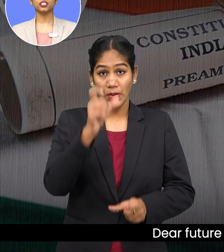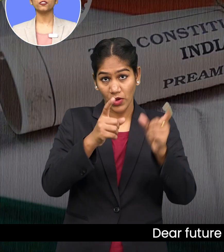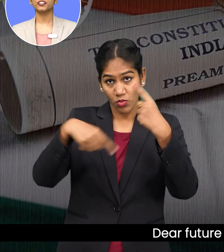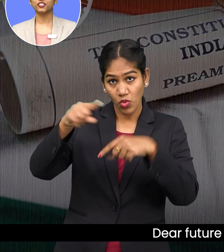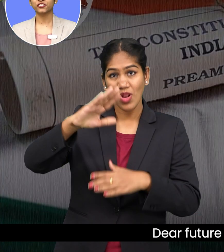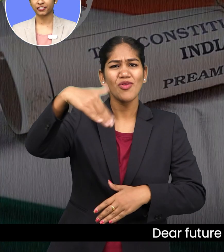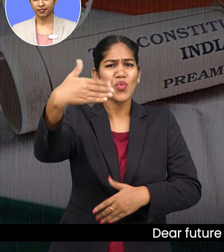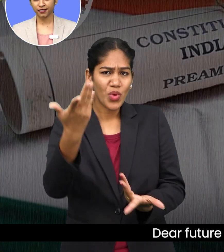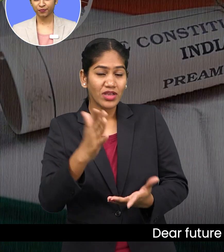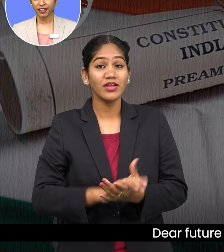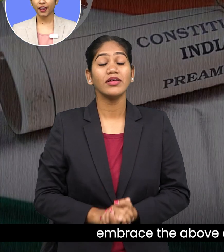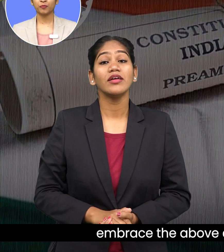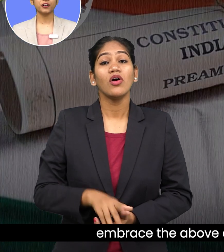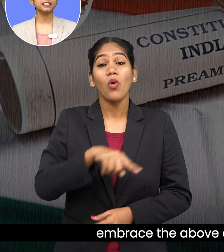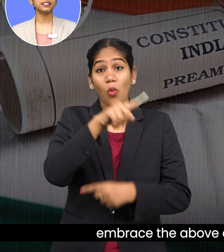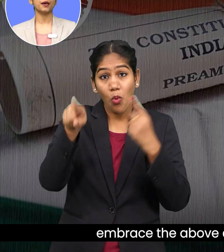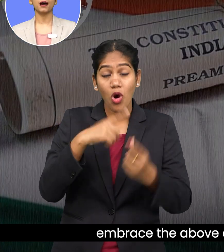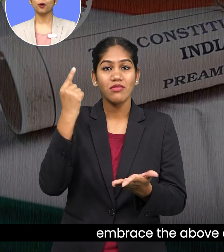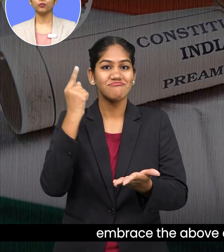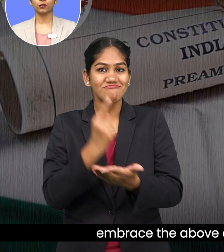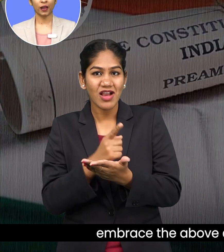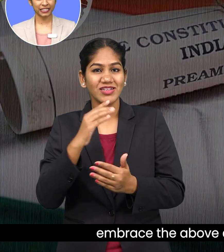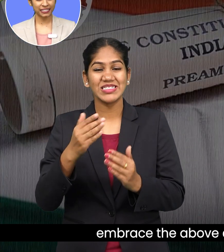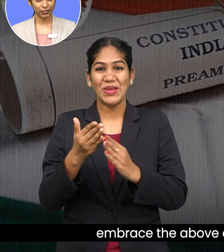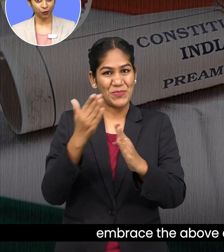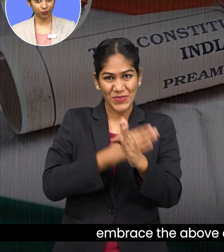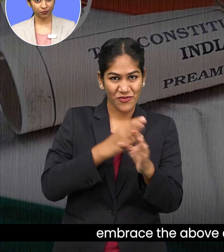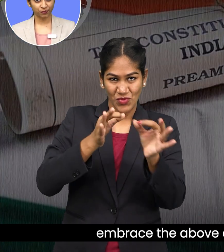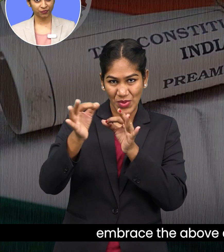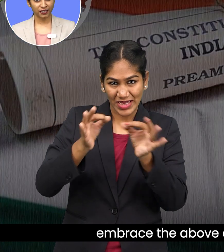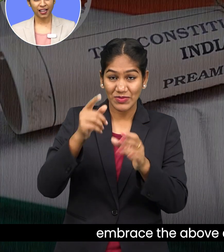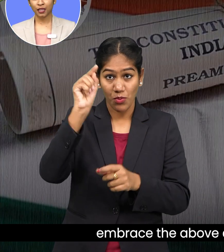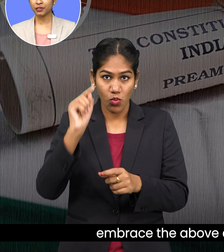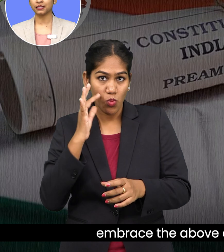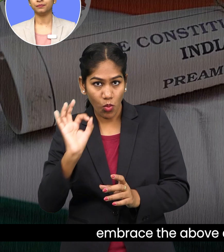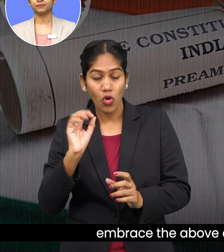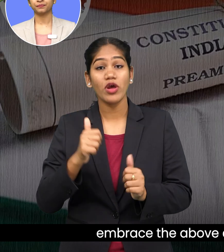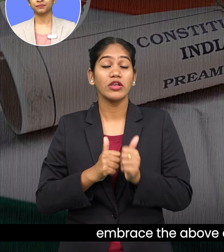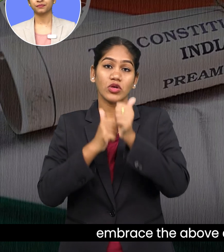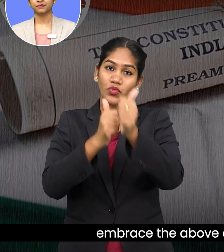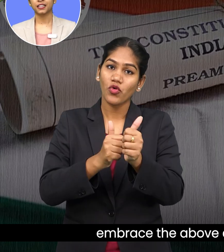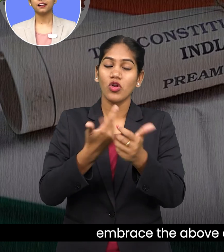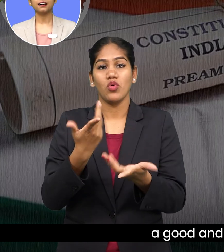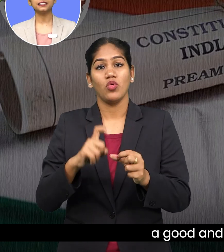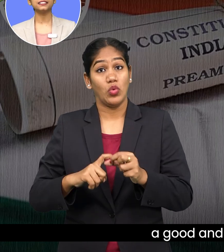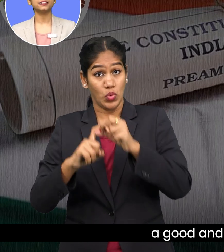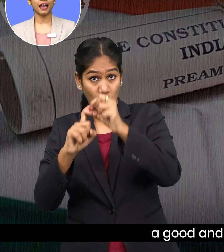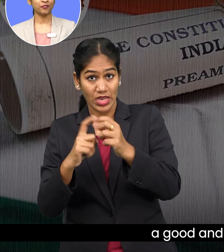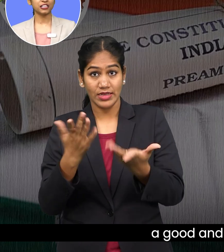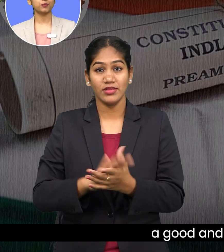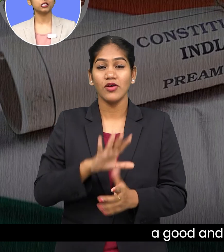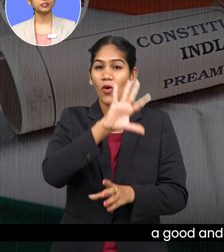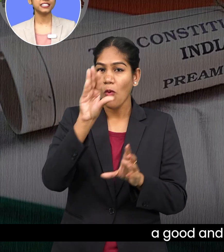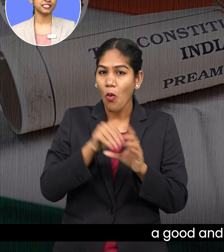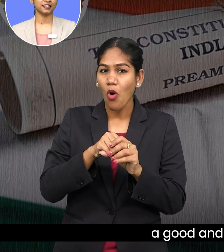Dear future generation citizens, embrace the empowered qualities in you and become a good